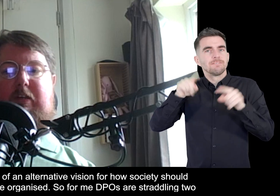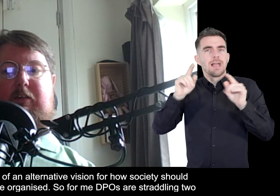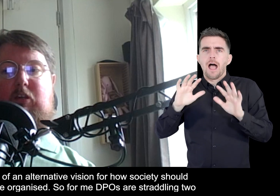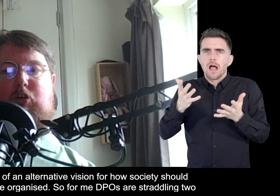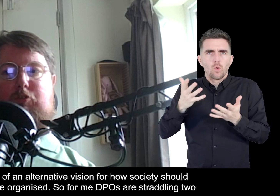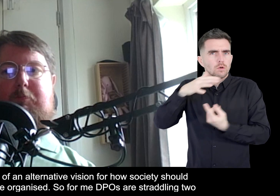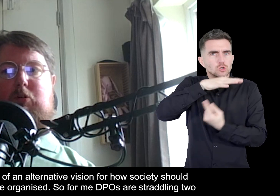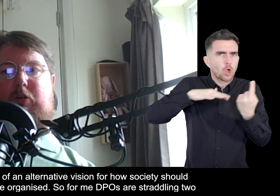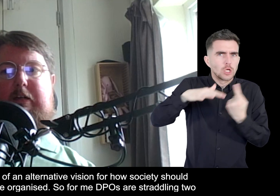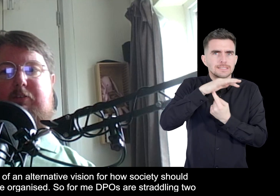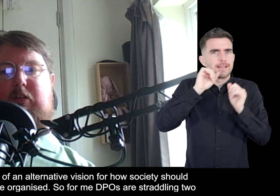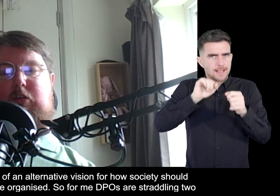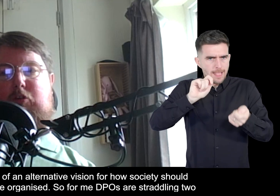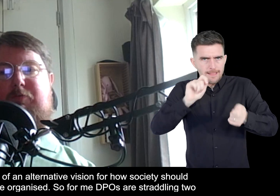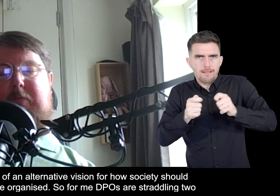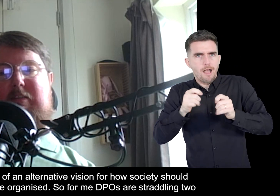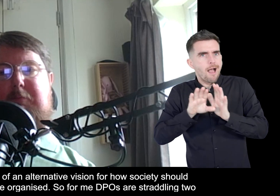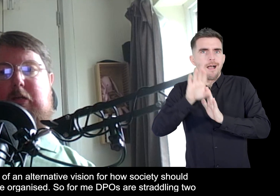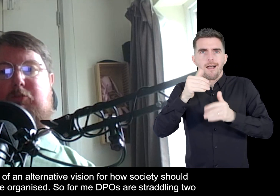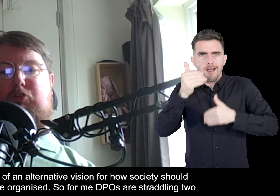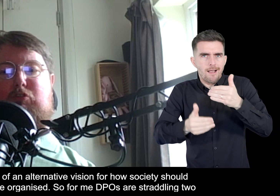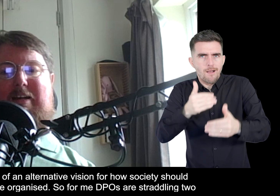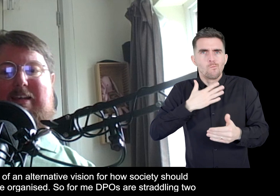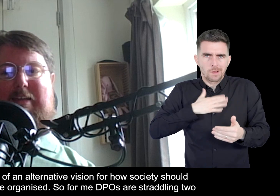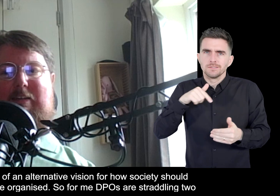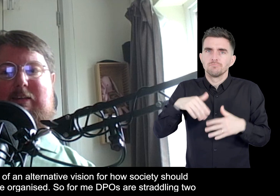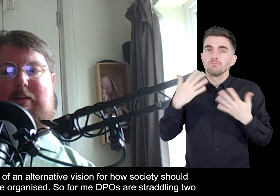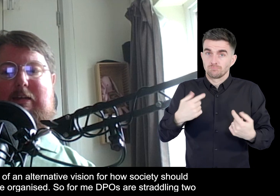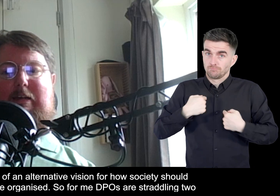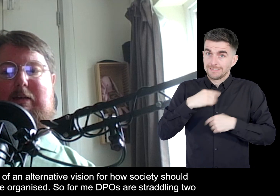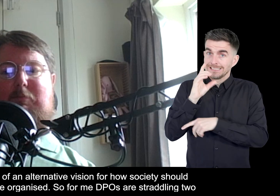how society should be organized. So for me, DPOs are